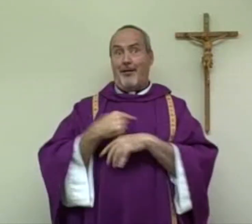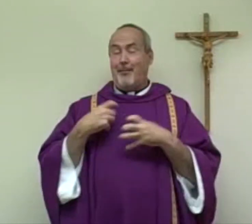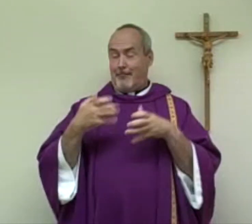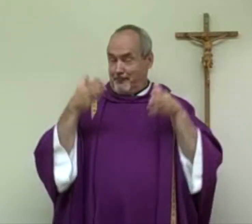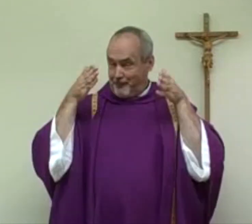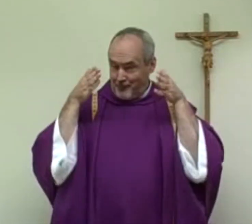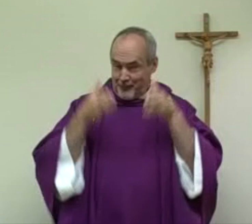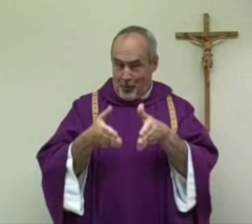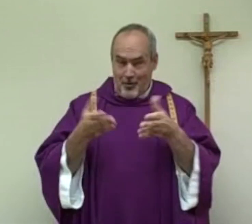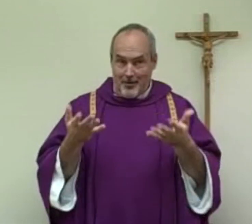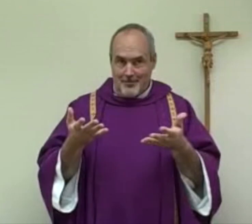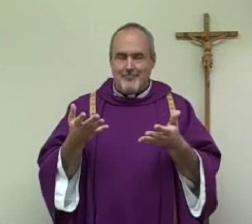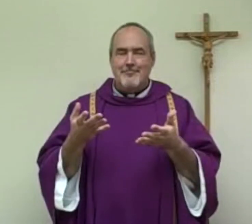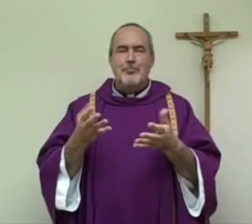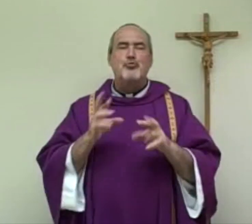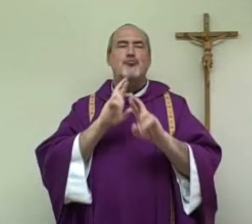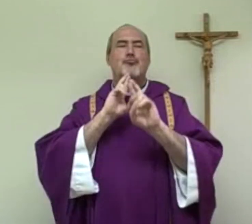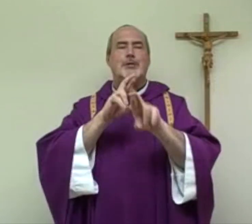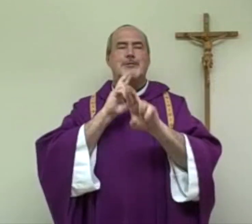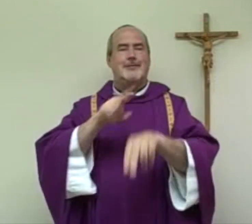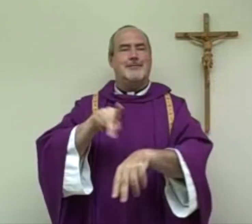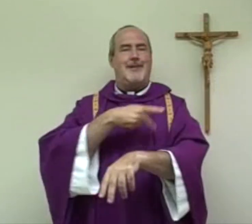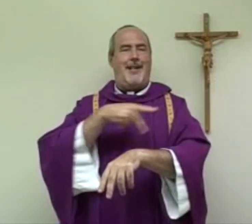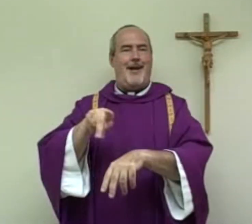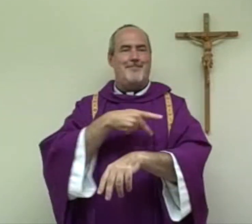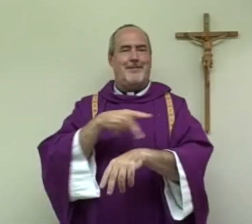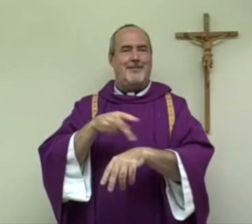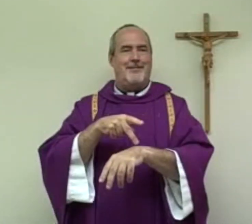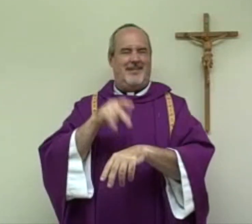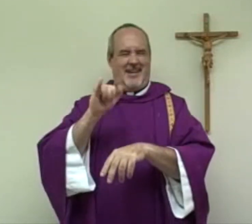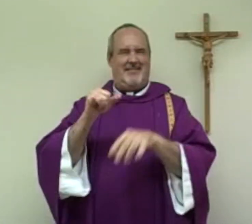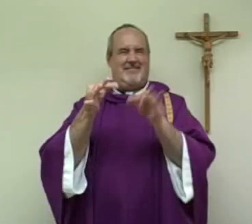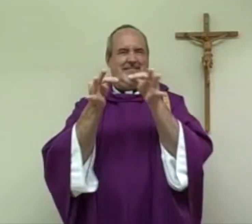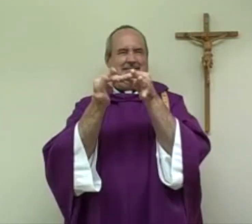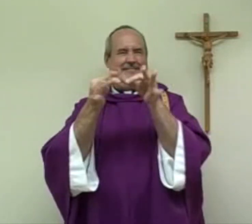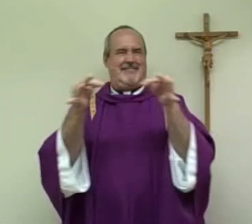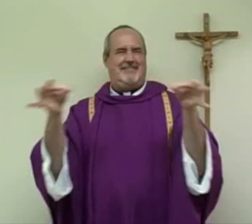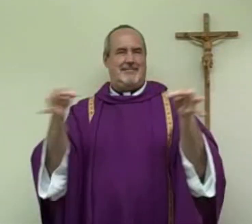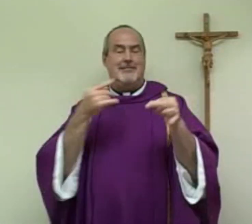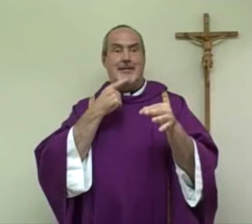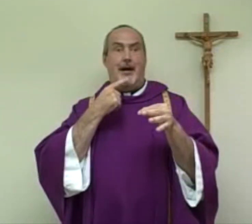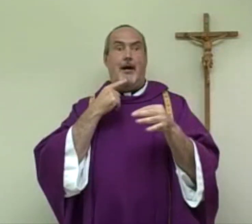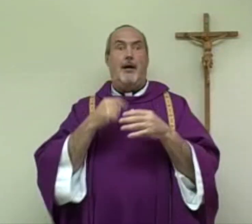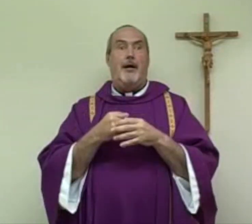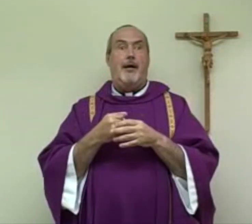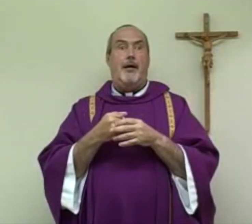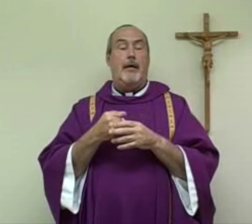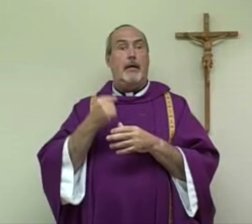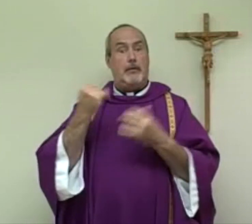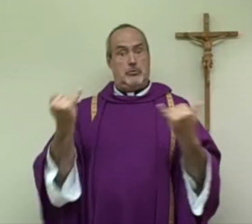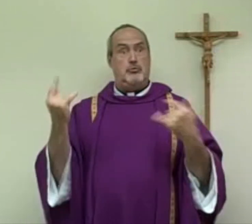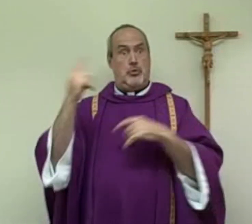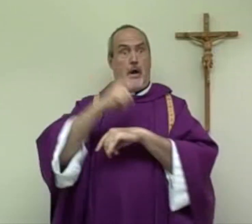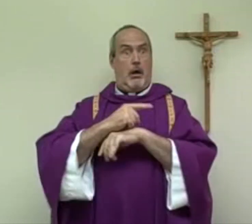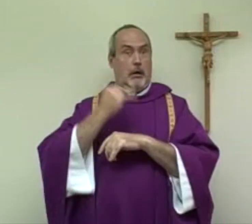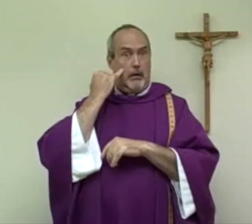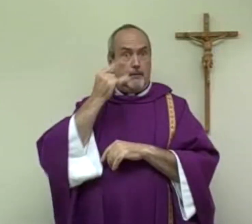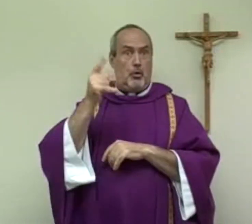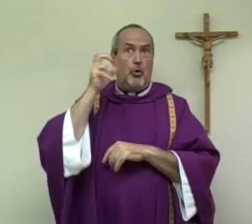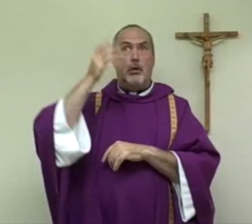or the second reading. But today, I want to talk about the responsorial psalm, which says,